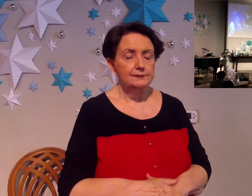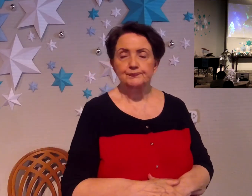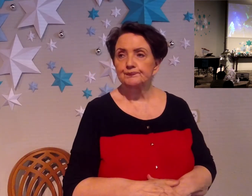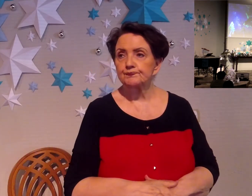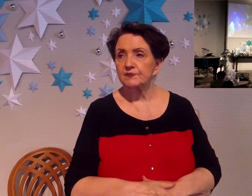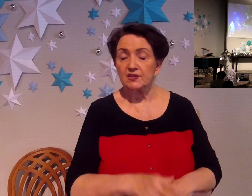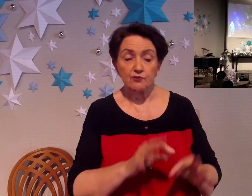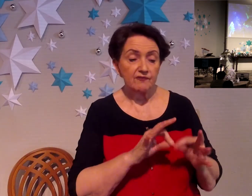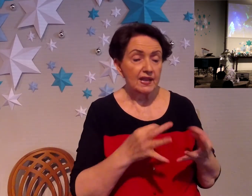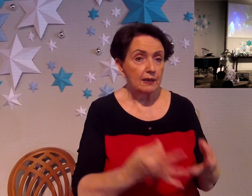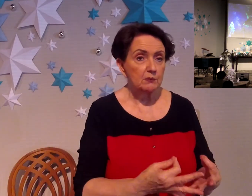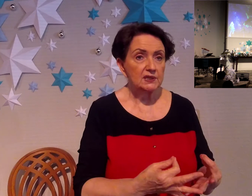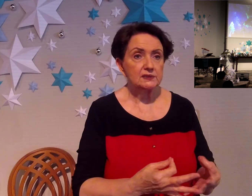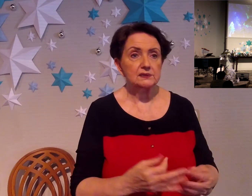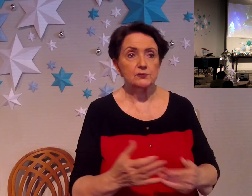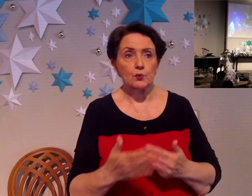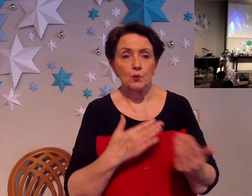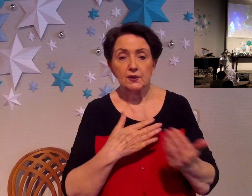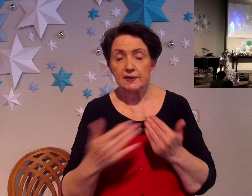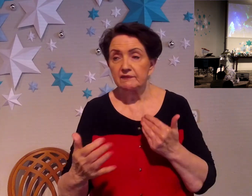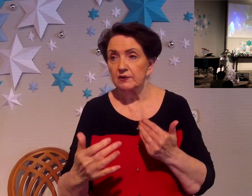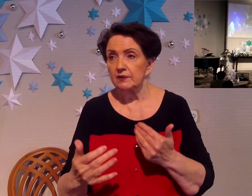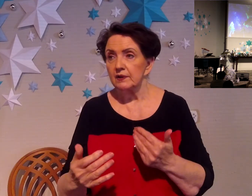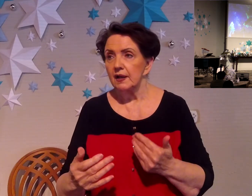is, however we